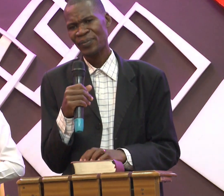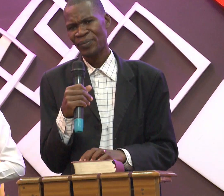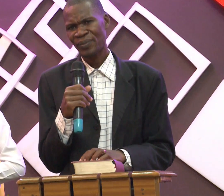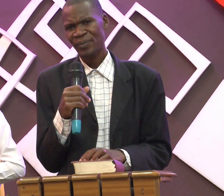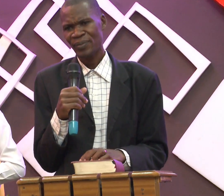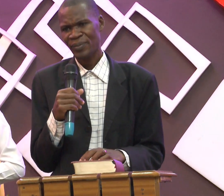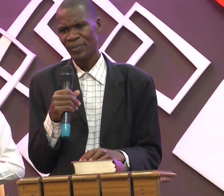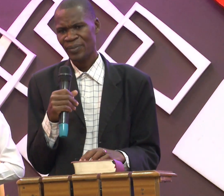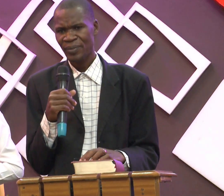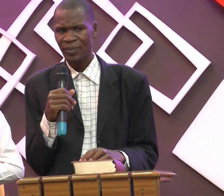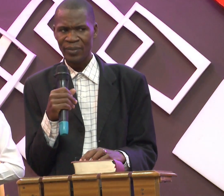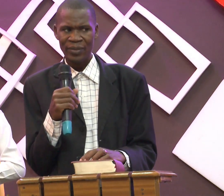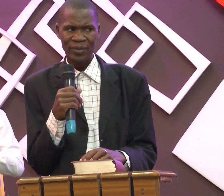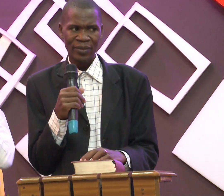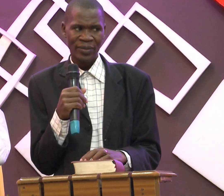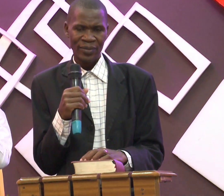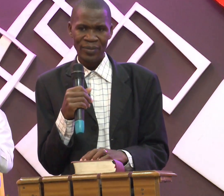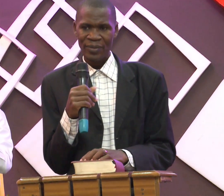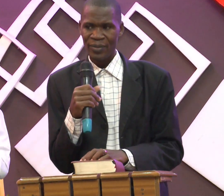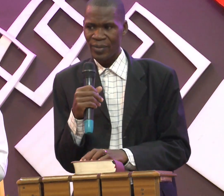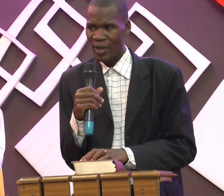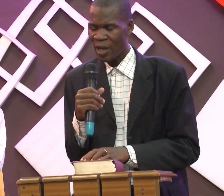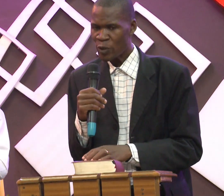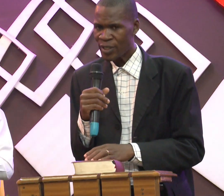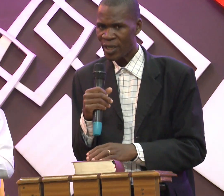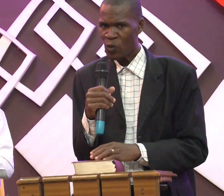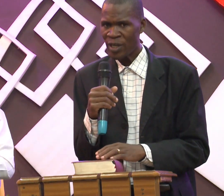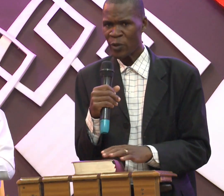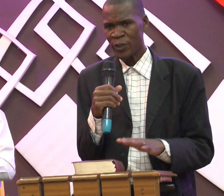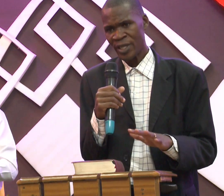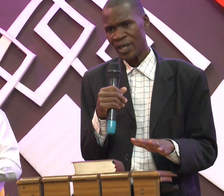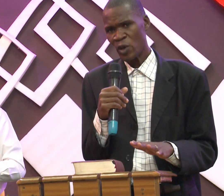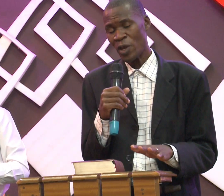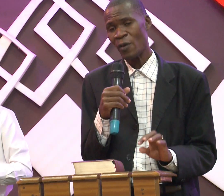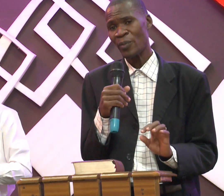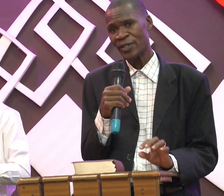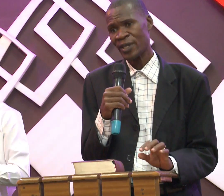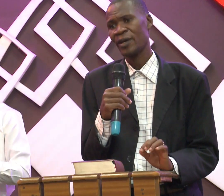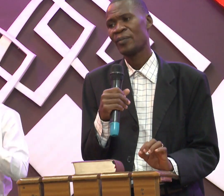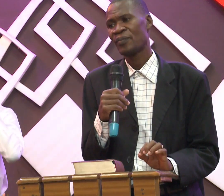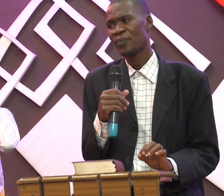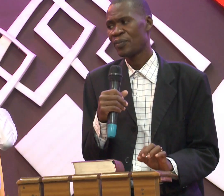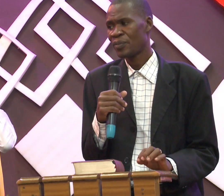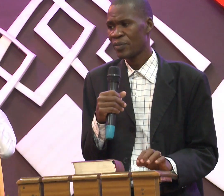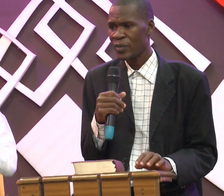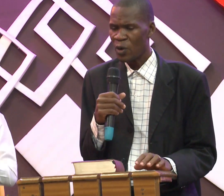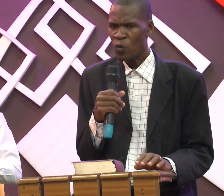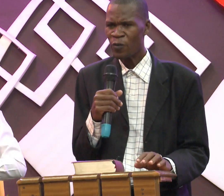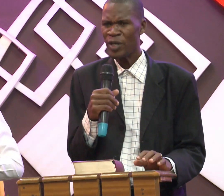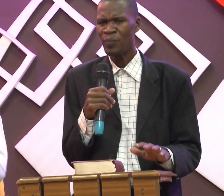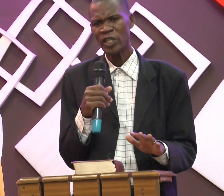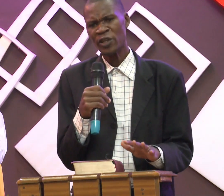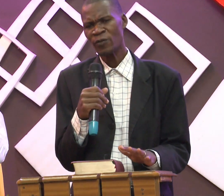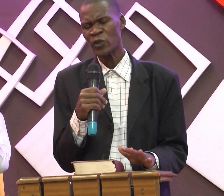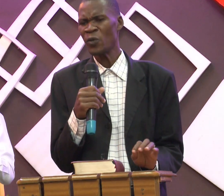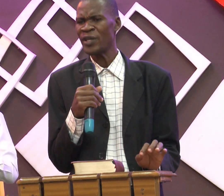tugamba tuteko okugendewa mukama wafu tuteko okubera ne mukama wafu. And we said we need to stay with our master. Tugumide bintu bingi. We've